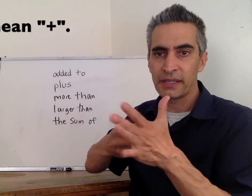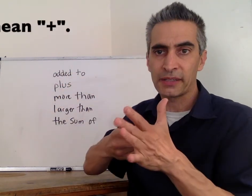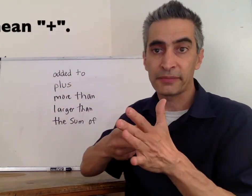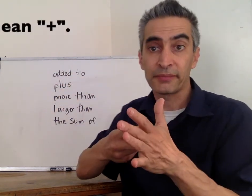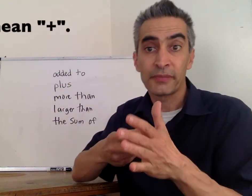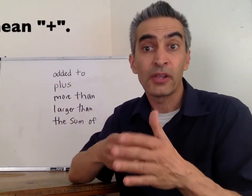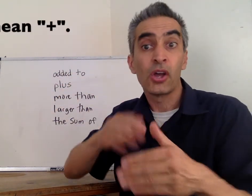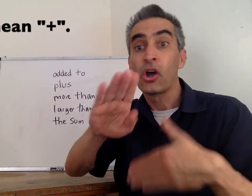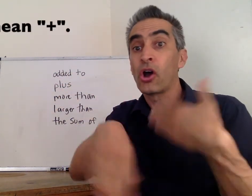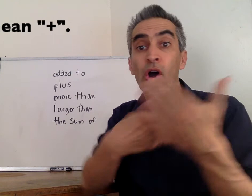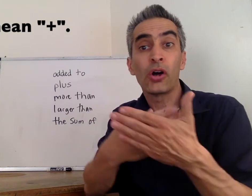All of them mean.